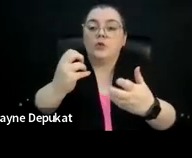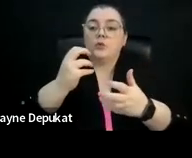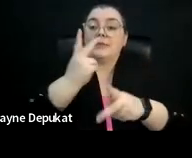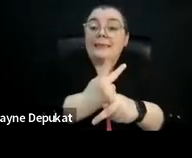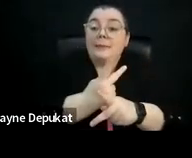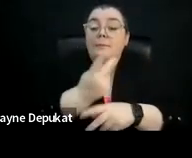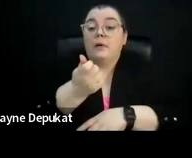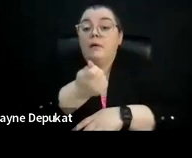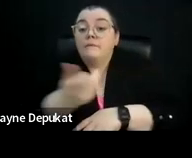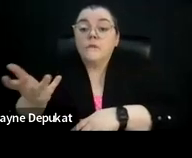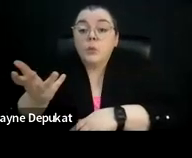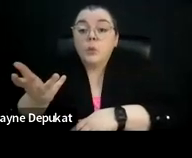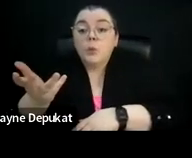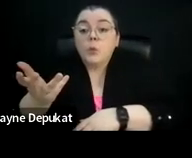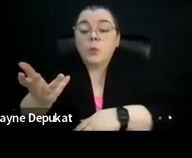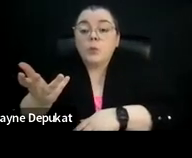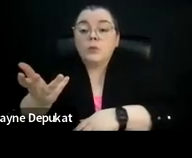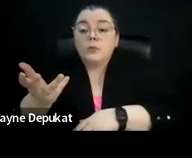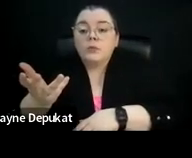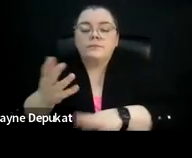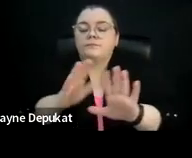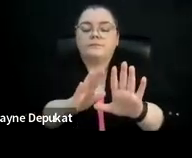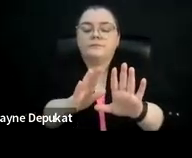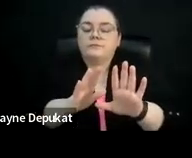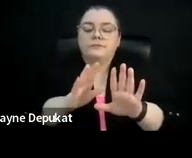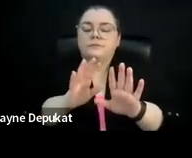And then we decided later if we wanted to keep a few examples.